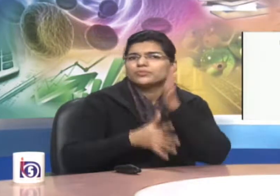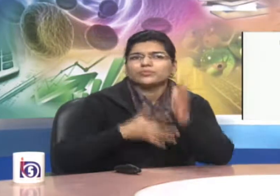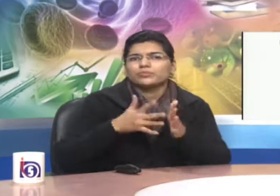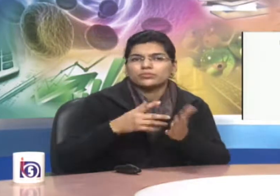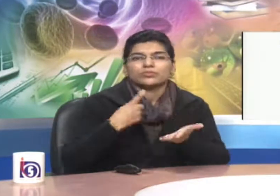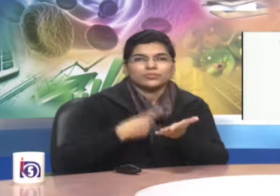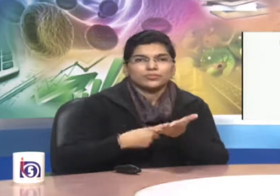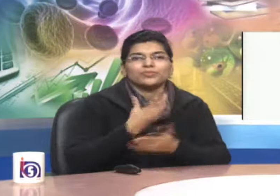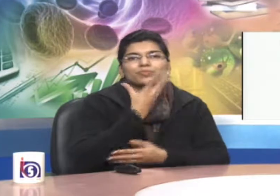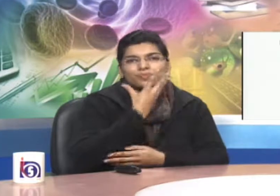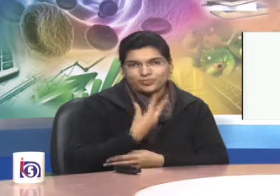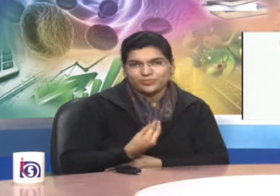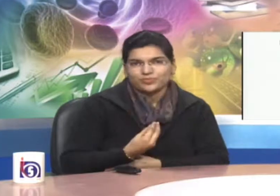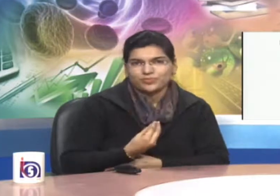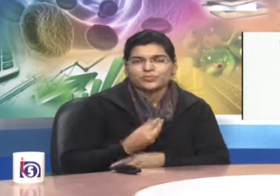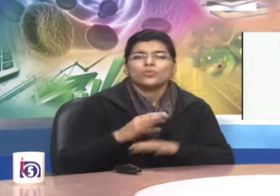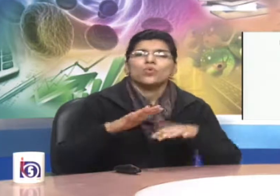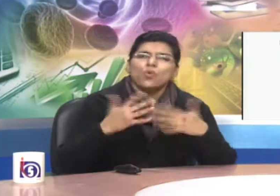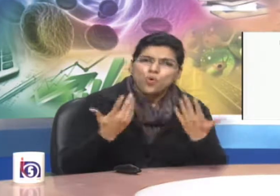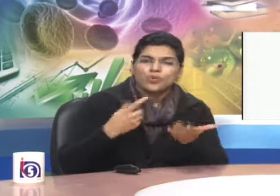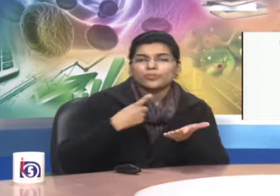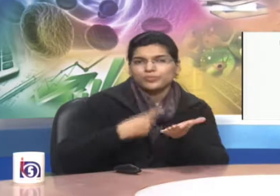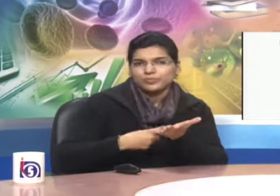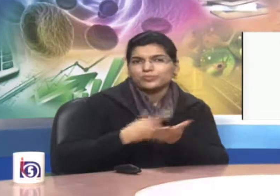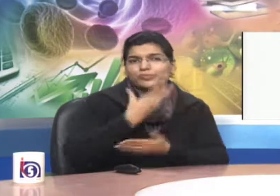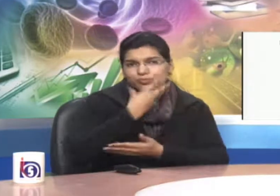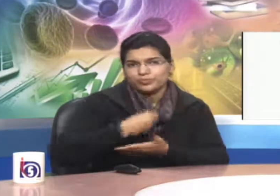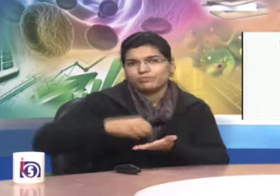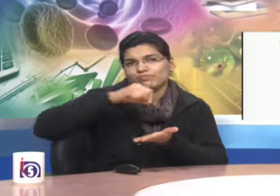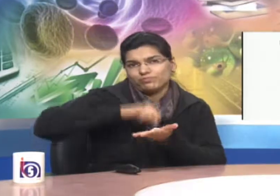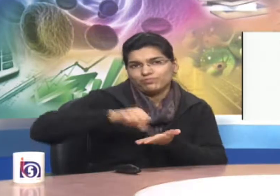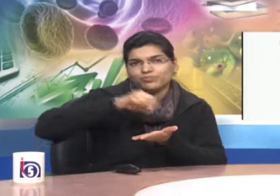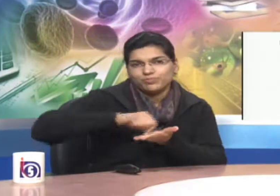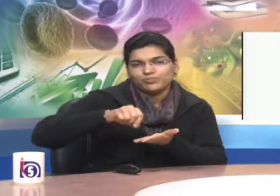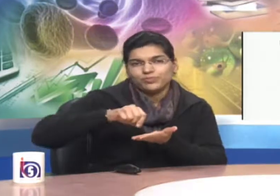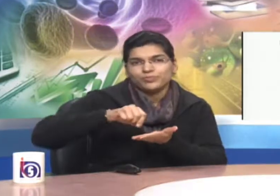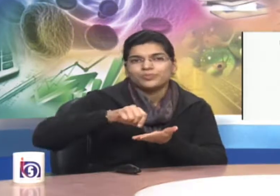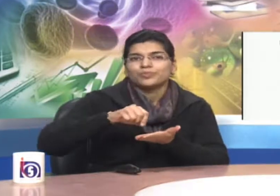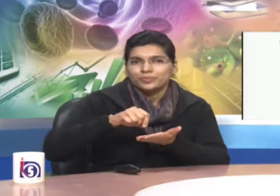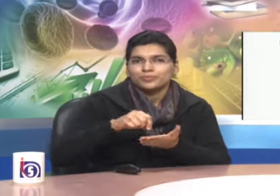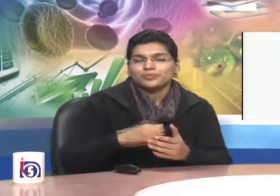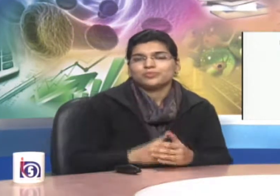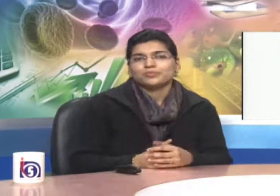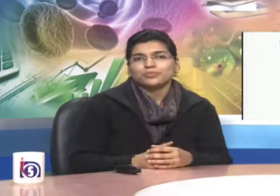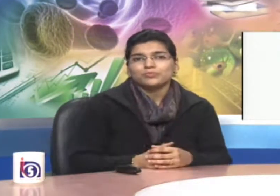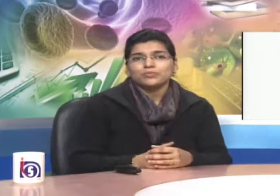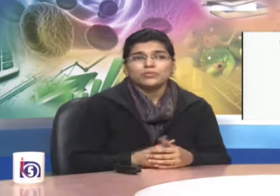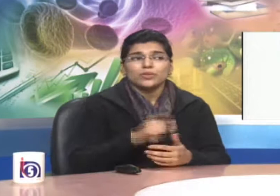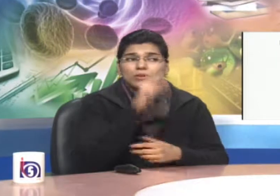A very famous poet. This is his sign.